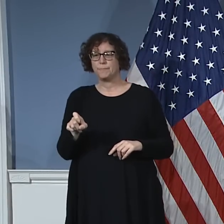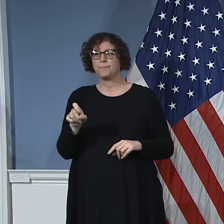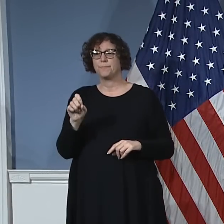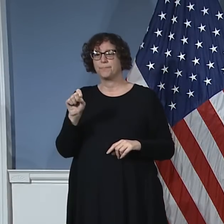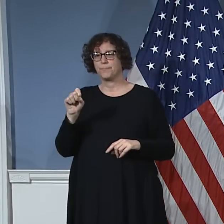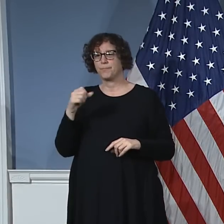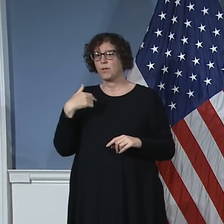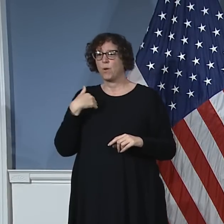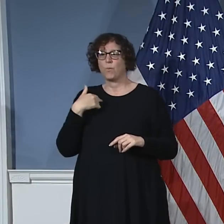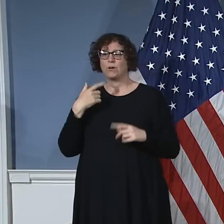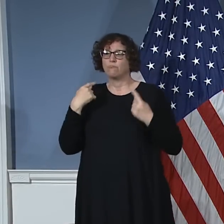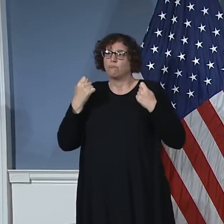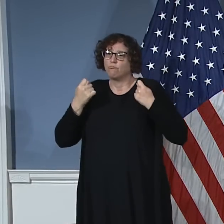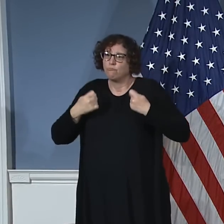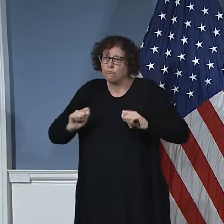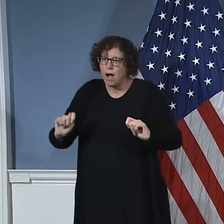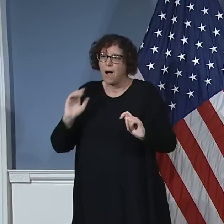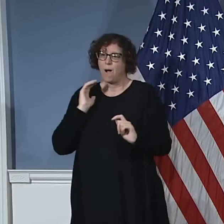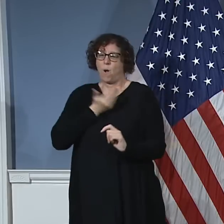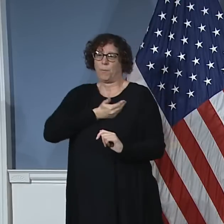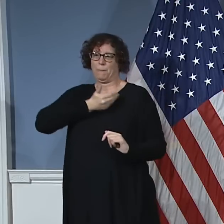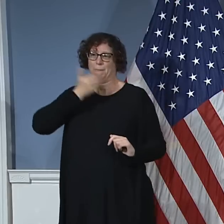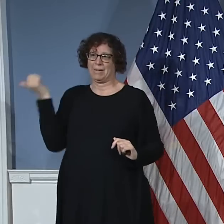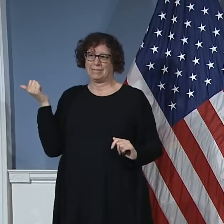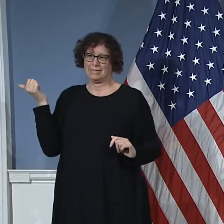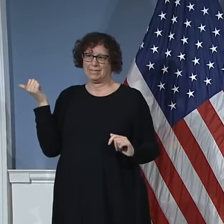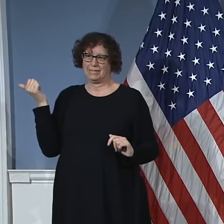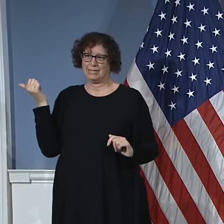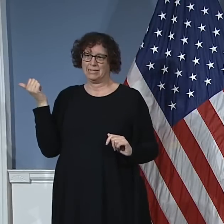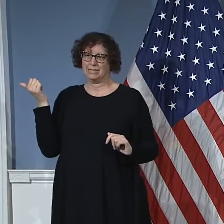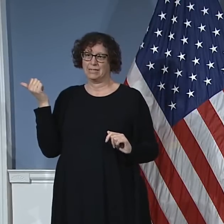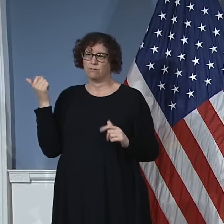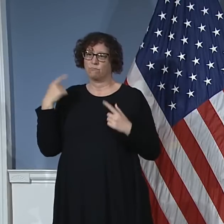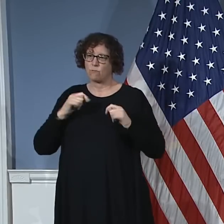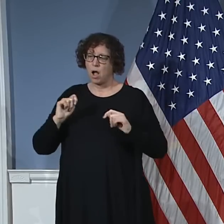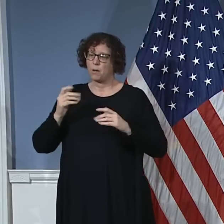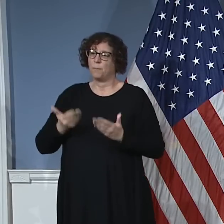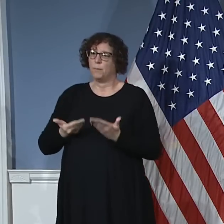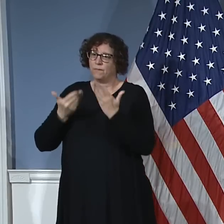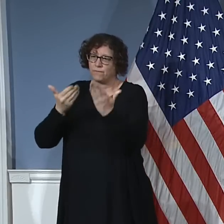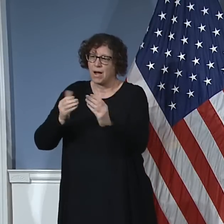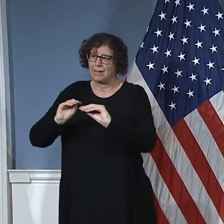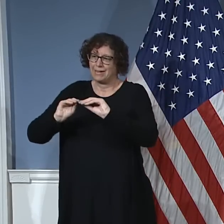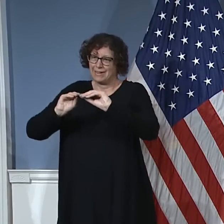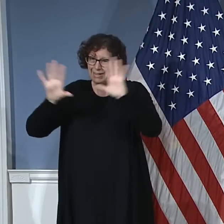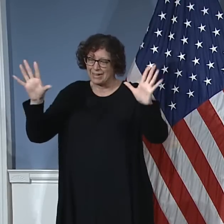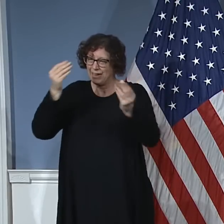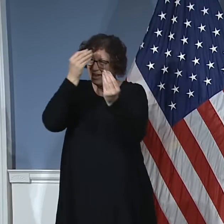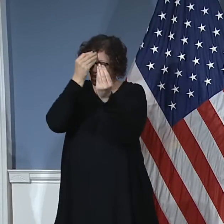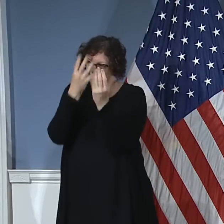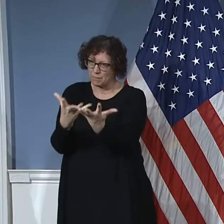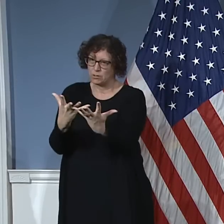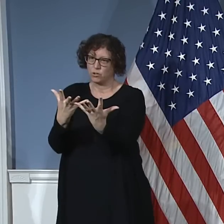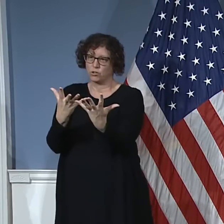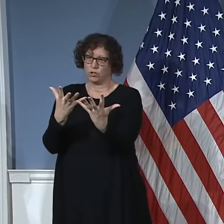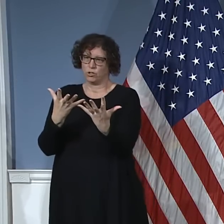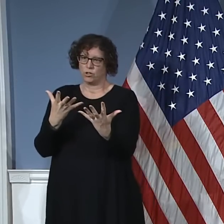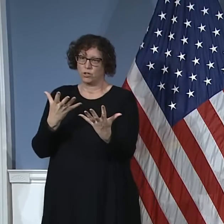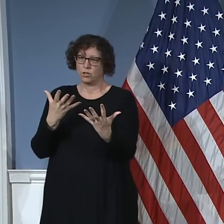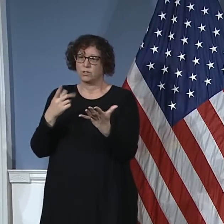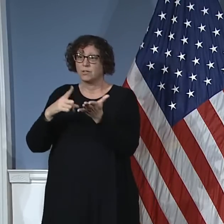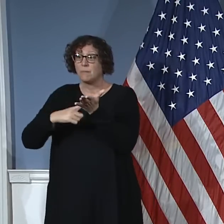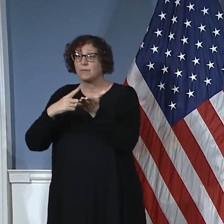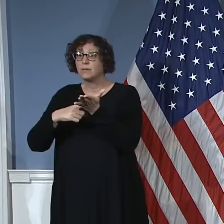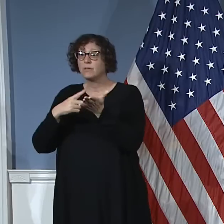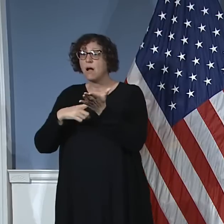damnedest to take an immense amount of information and make it clear. And sometimes I think we don't fill in the blanks as well as we need to.